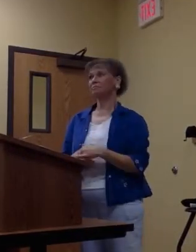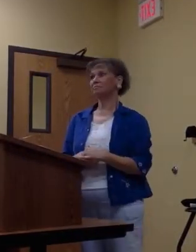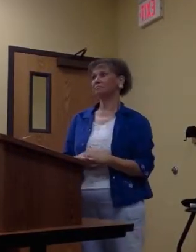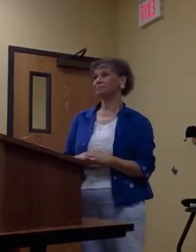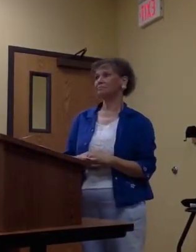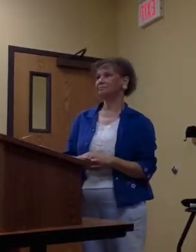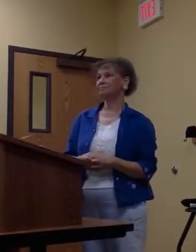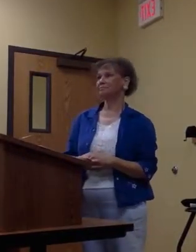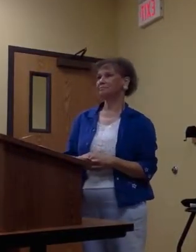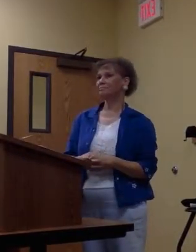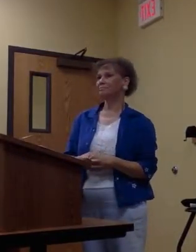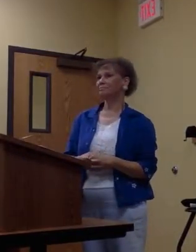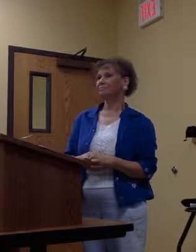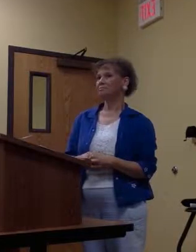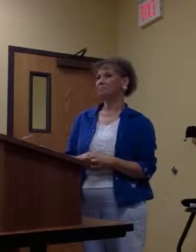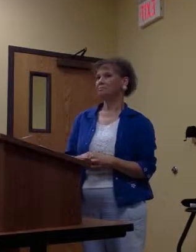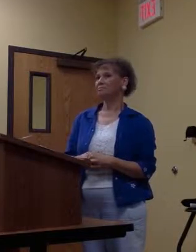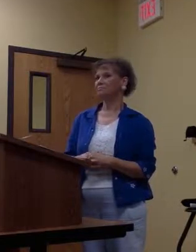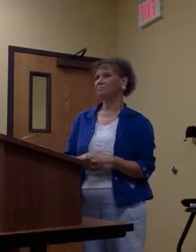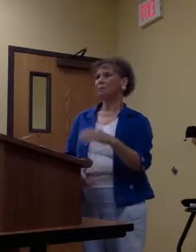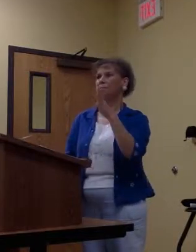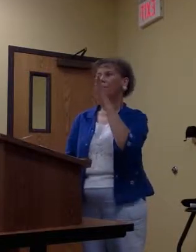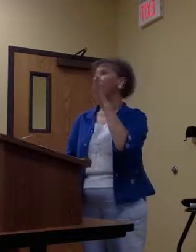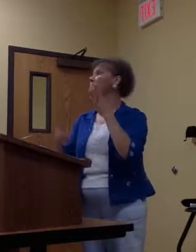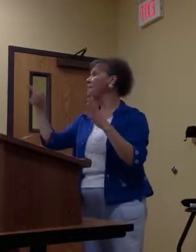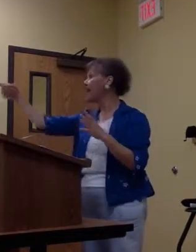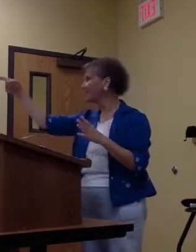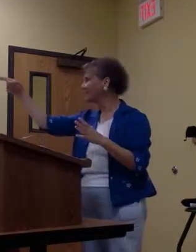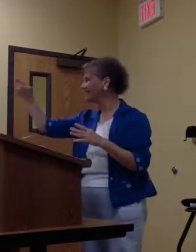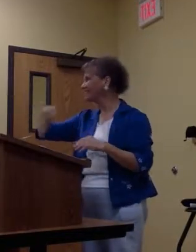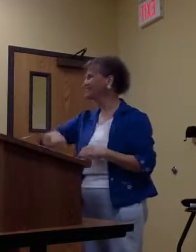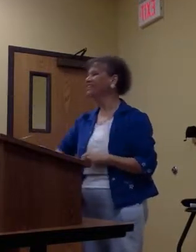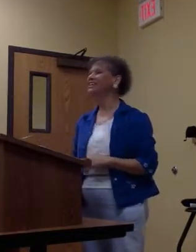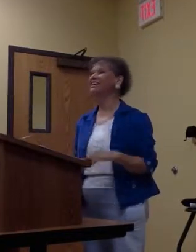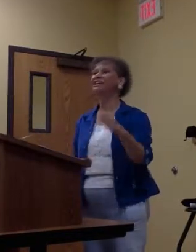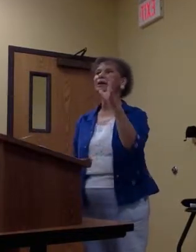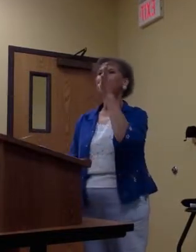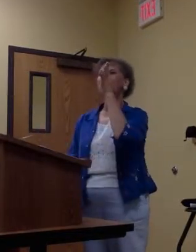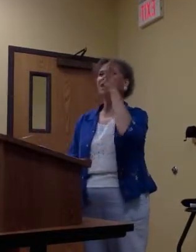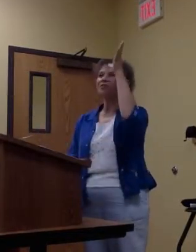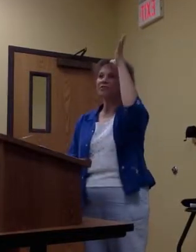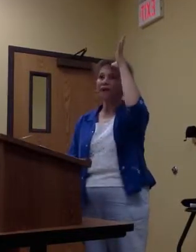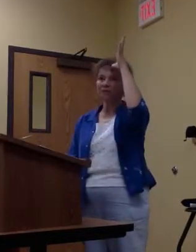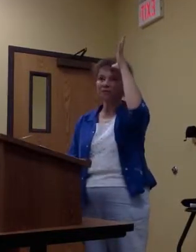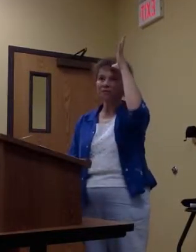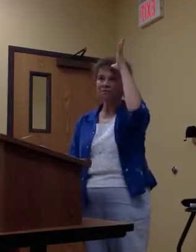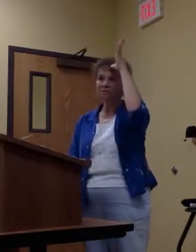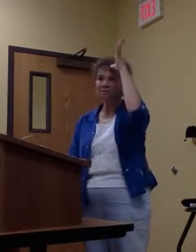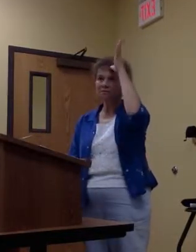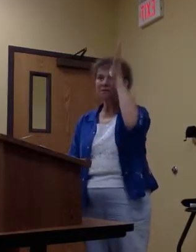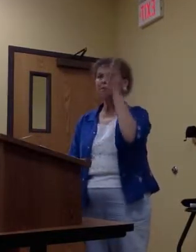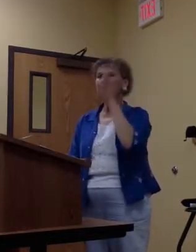Couple. Parents. Parents, good. Mother, father. Mother, father.